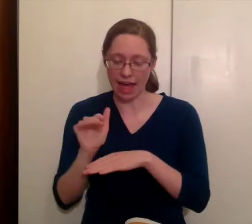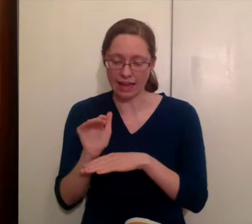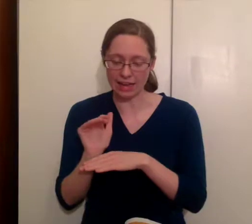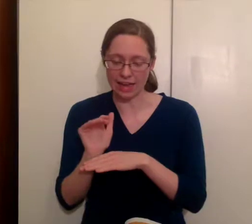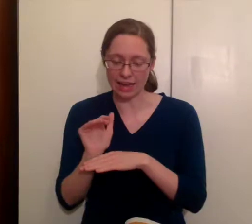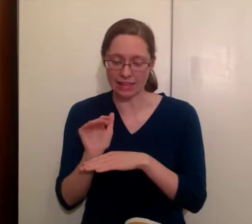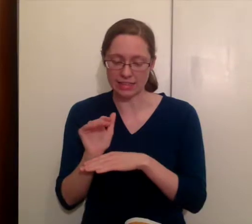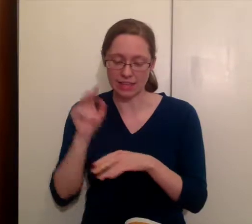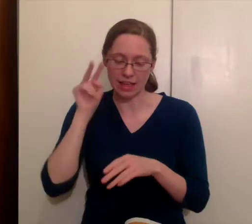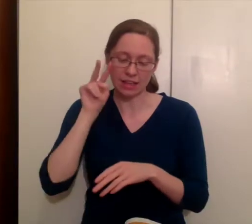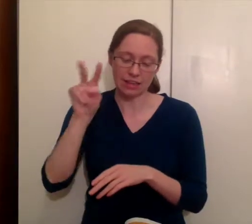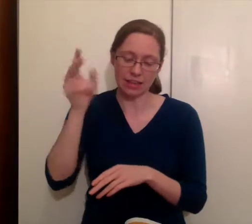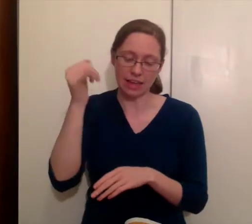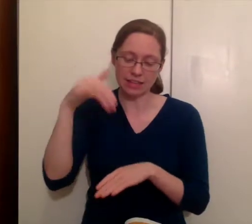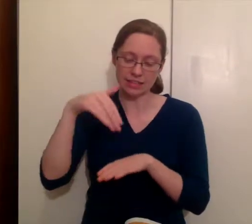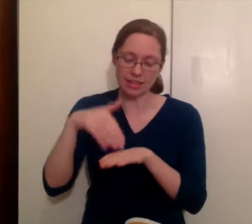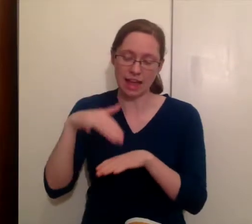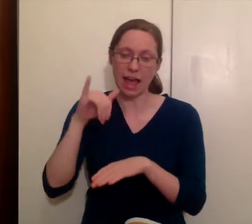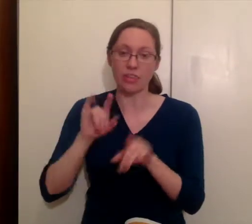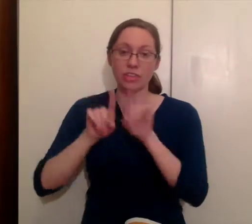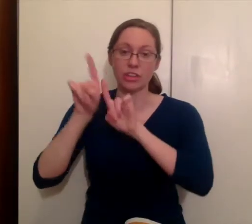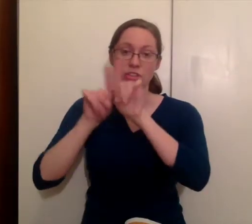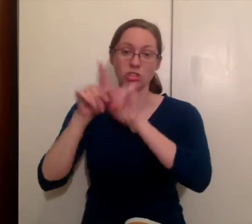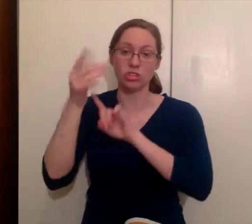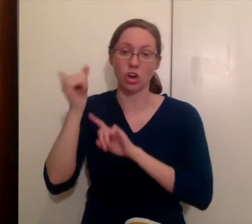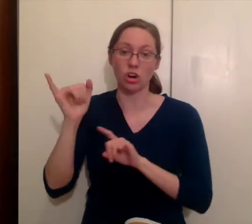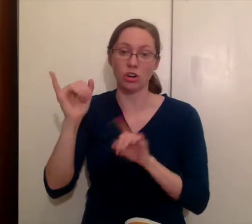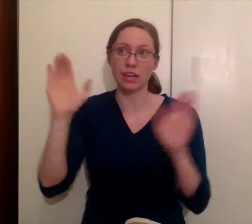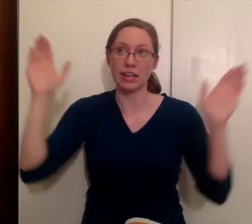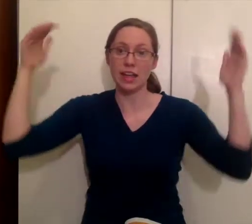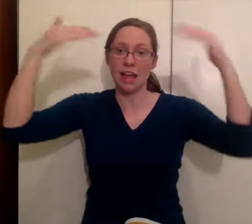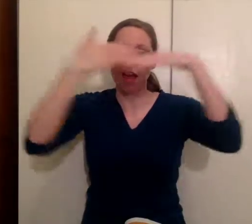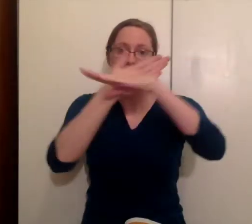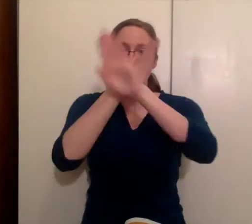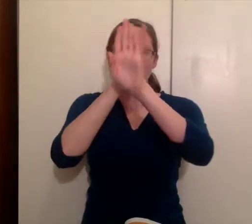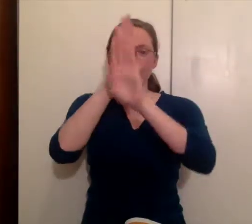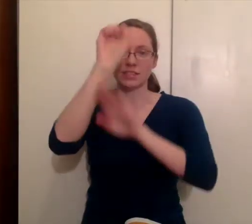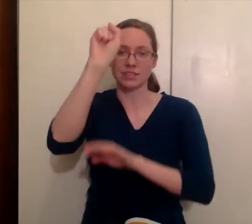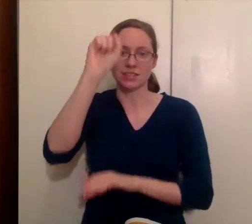at night, gazing at the starry heavens.